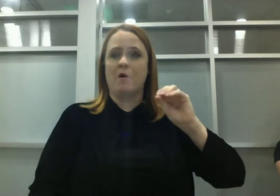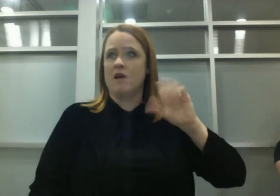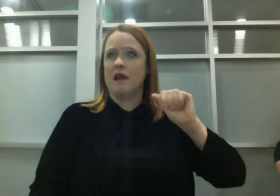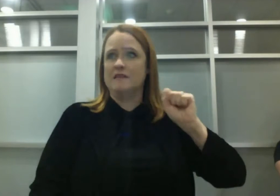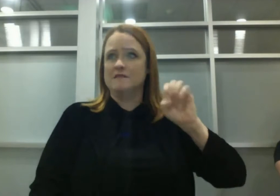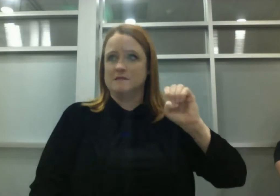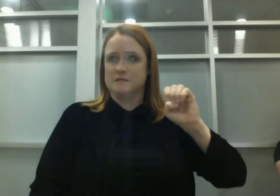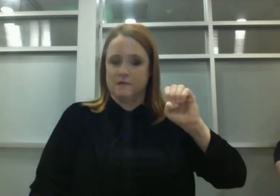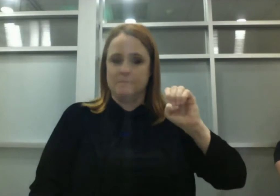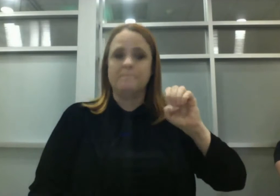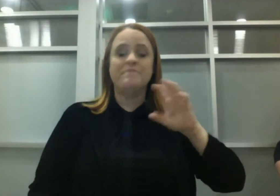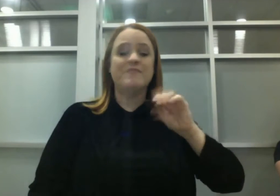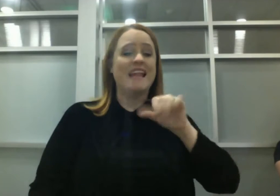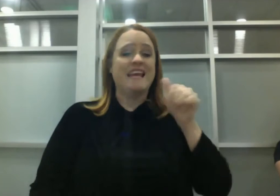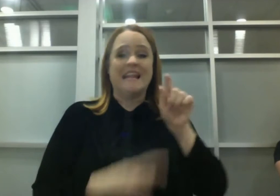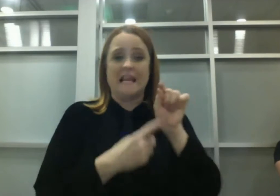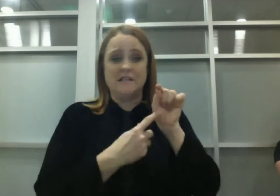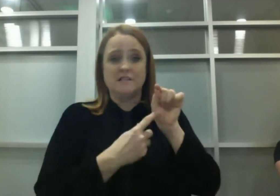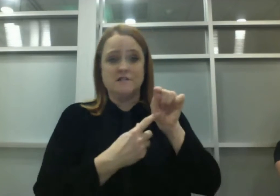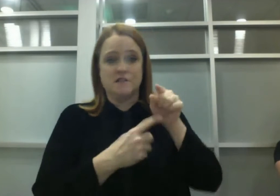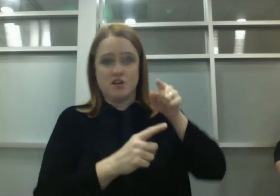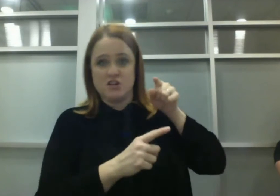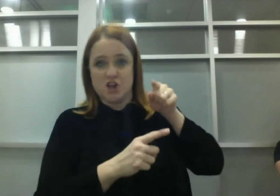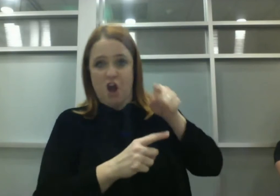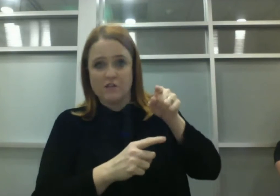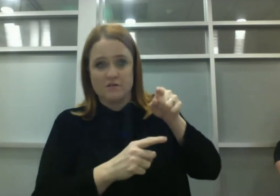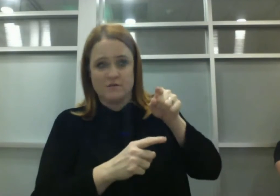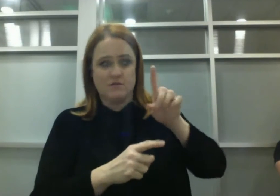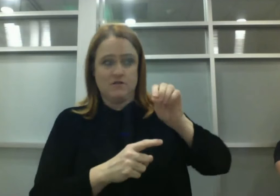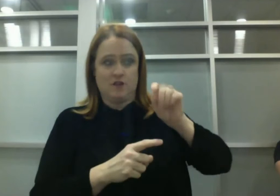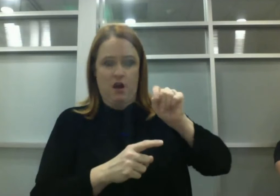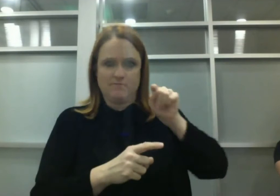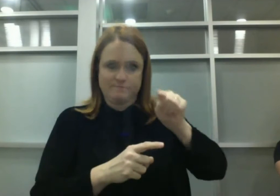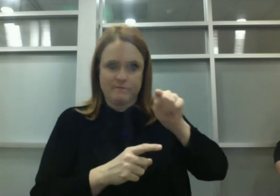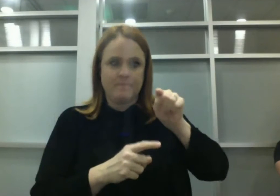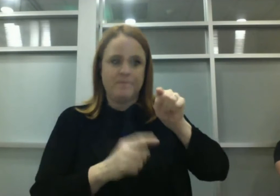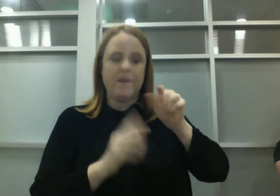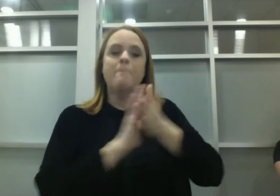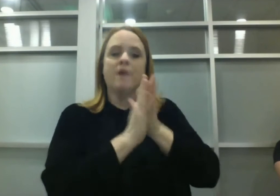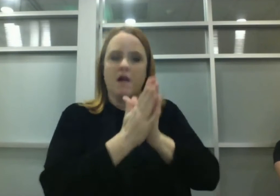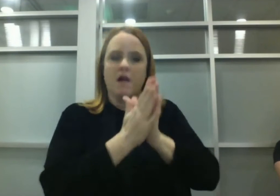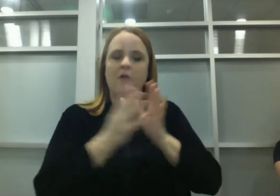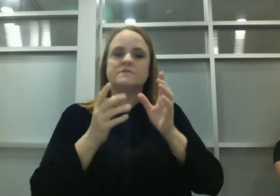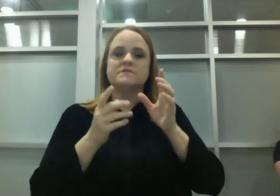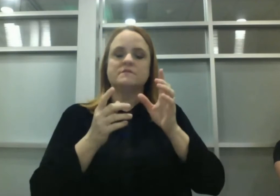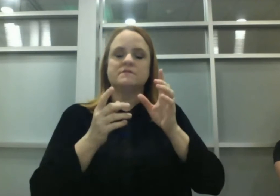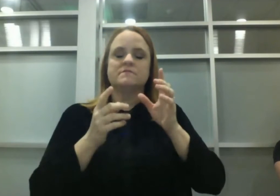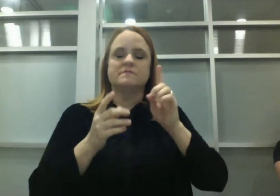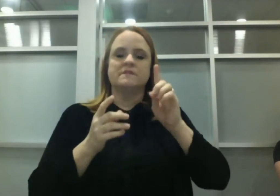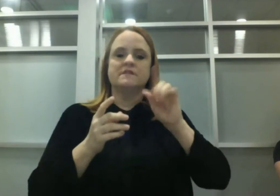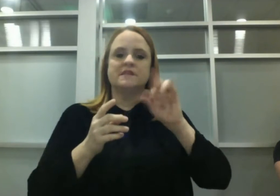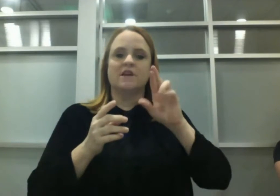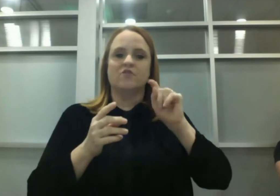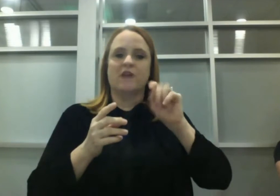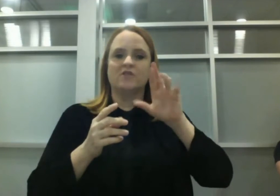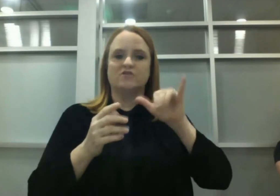any dot in the module name becomes a directory separator. But for people coming from other languages, they might not be aware of that